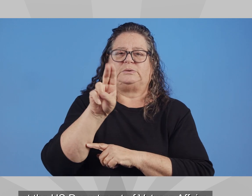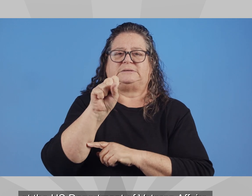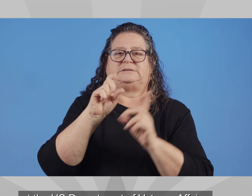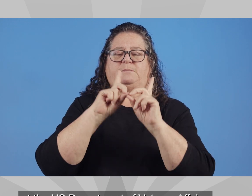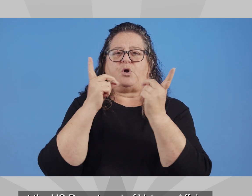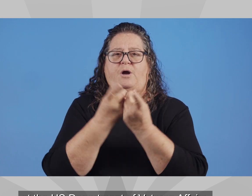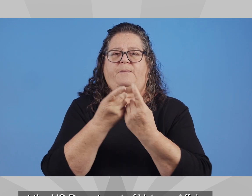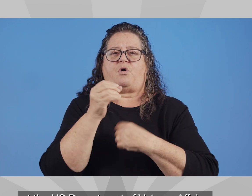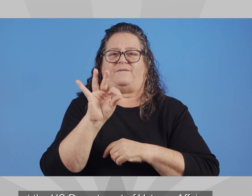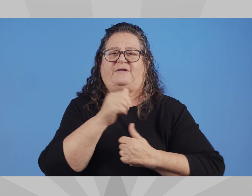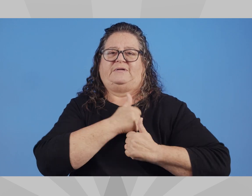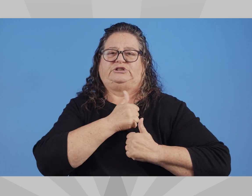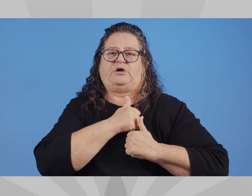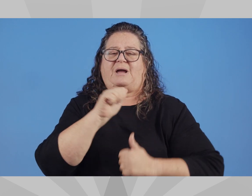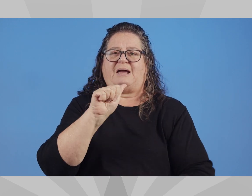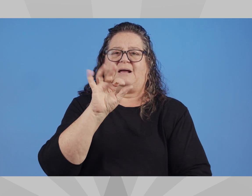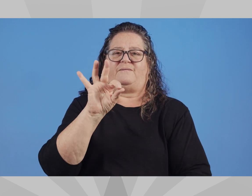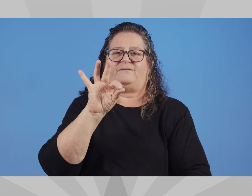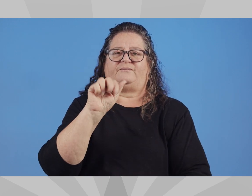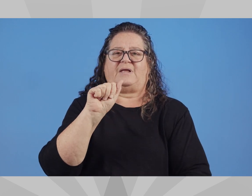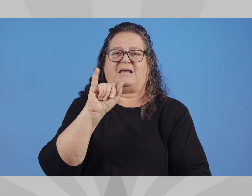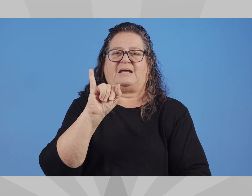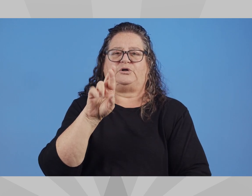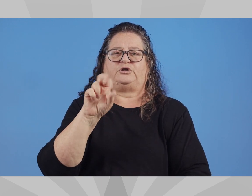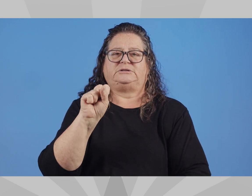of Veteran Affairs.